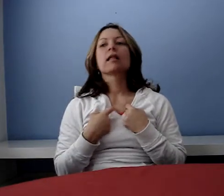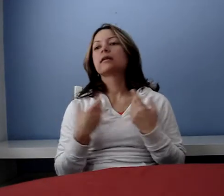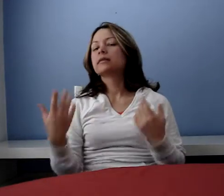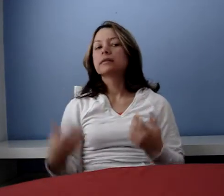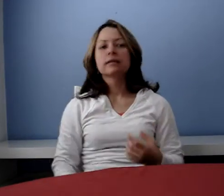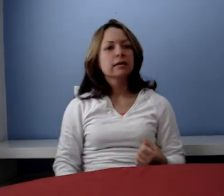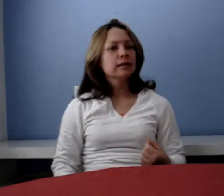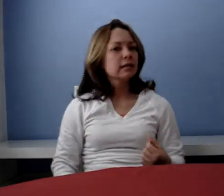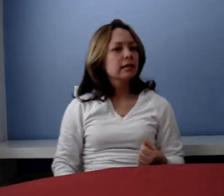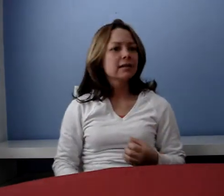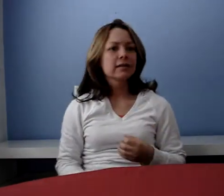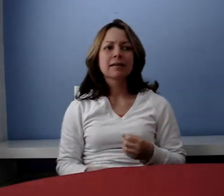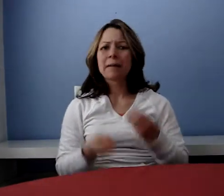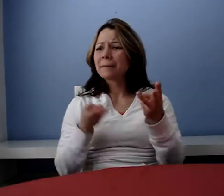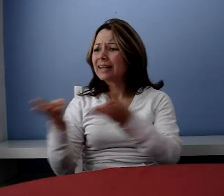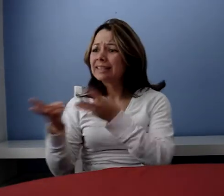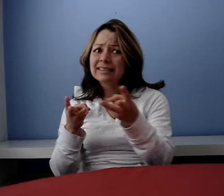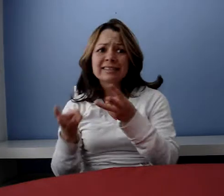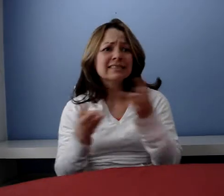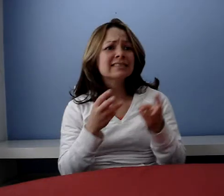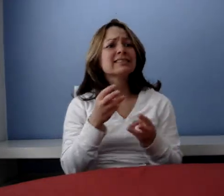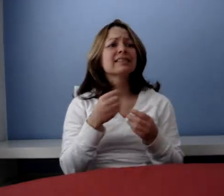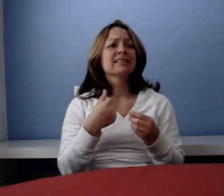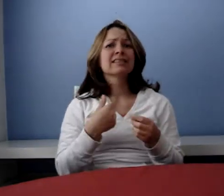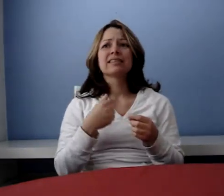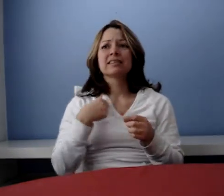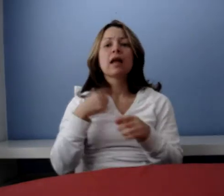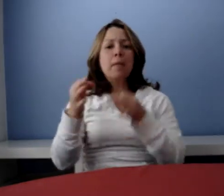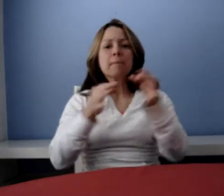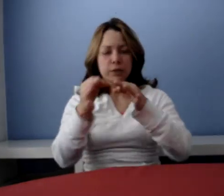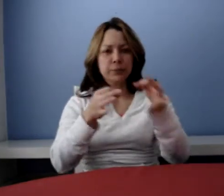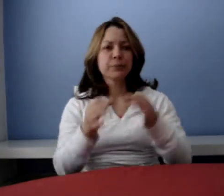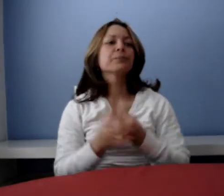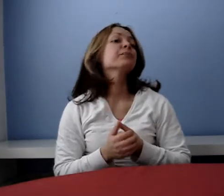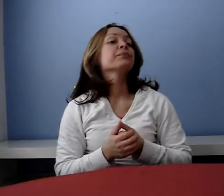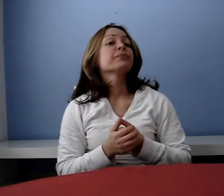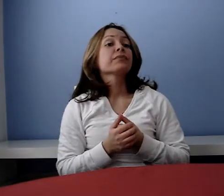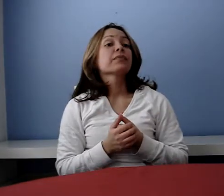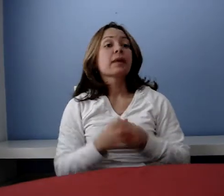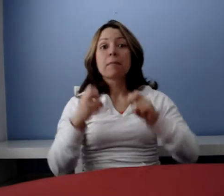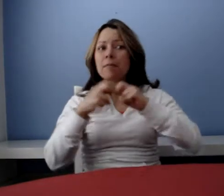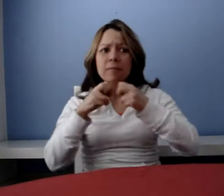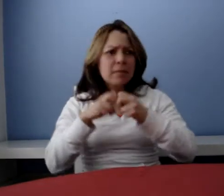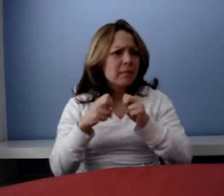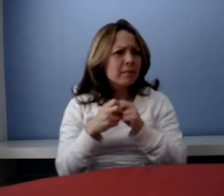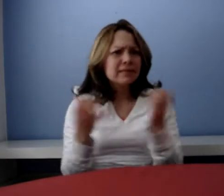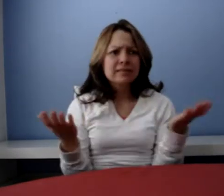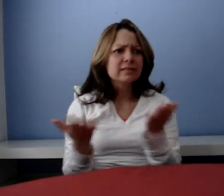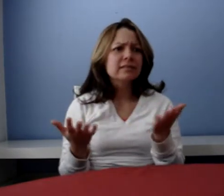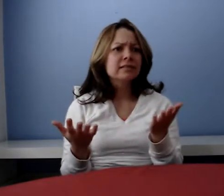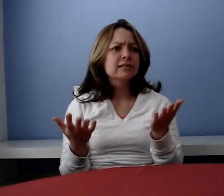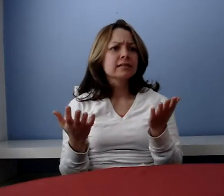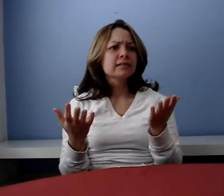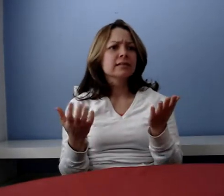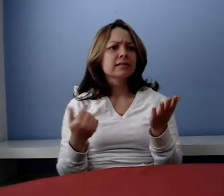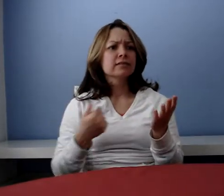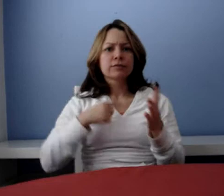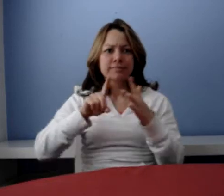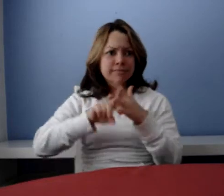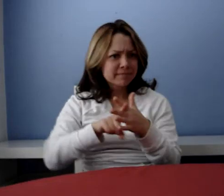trains, you need to learn to play with one toy at a time, okay? I don't want to play. Put that away, and you're